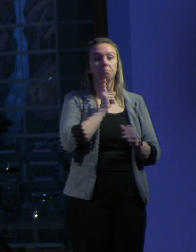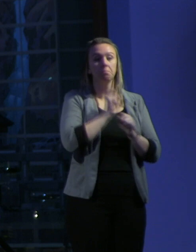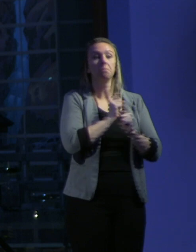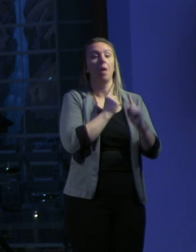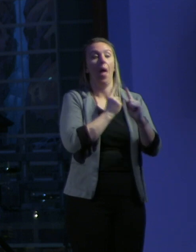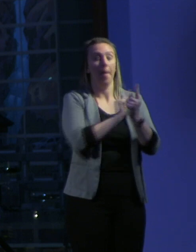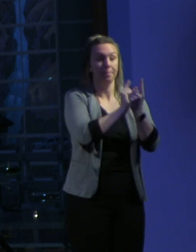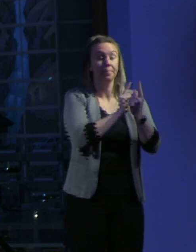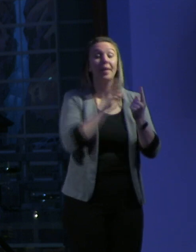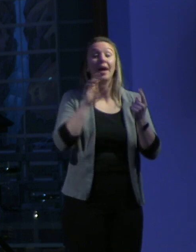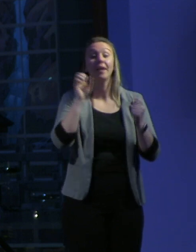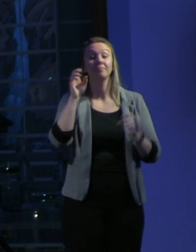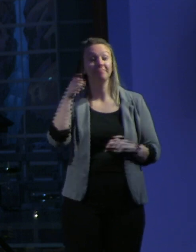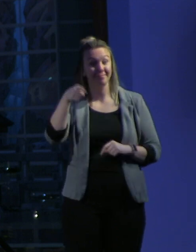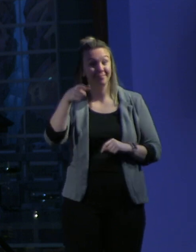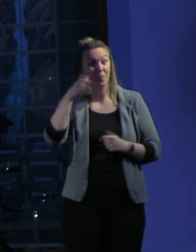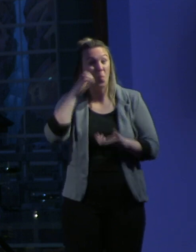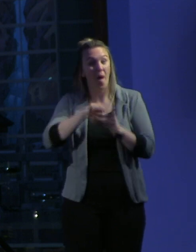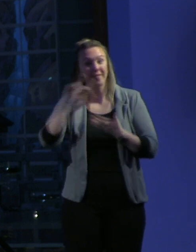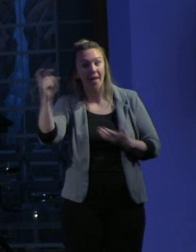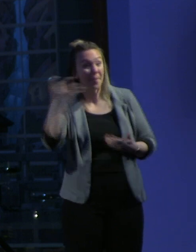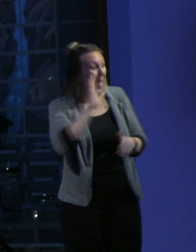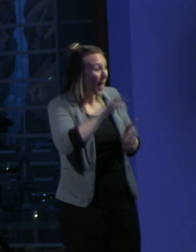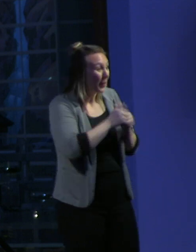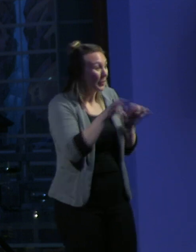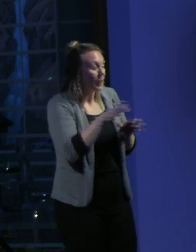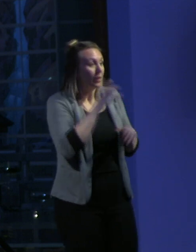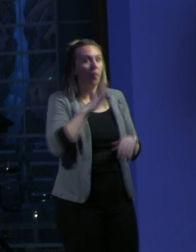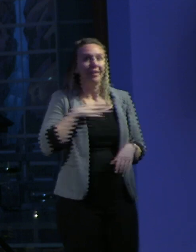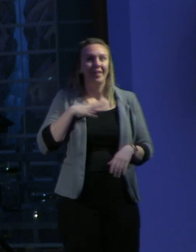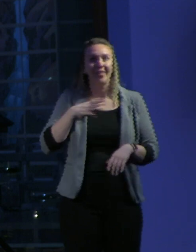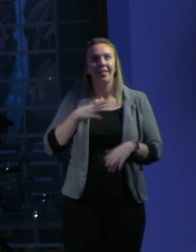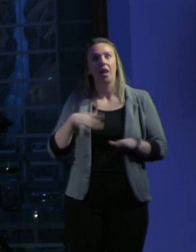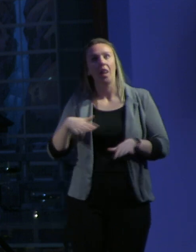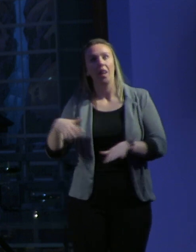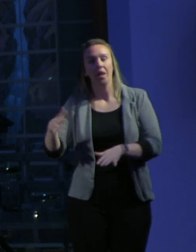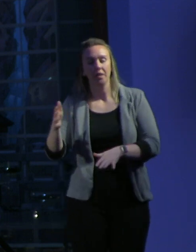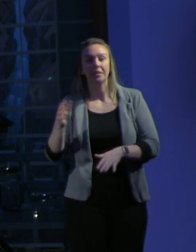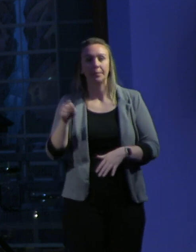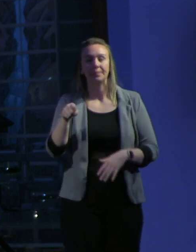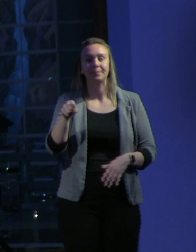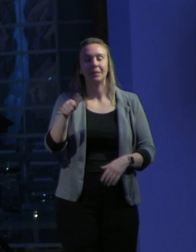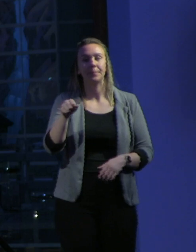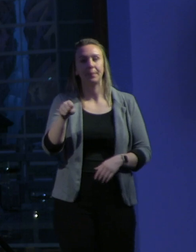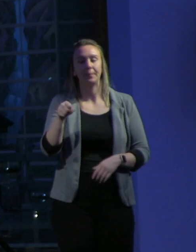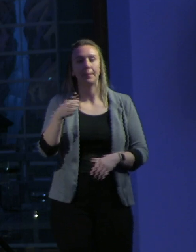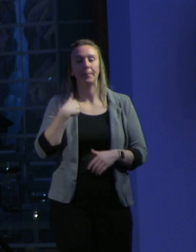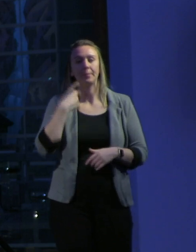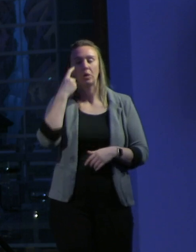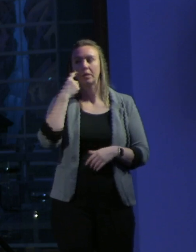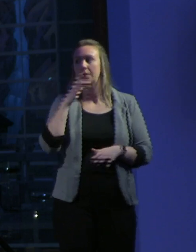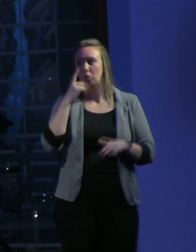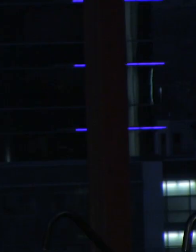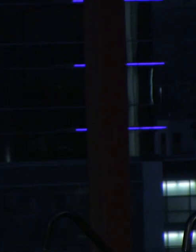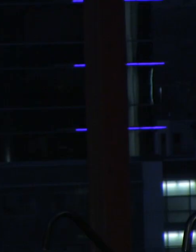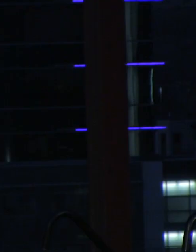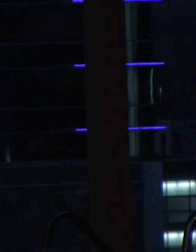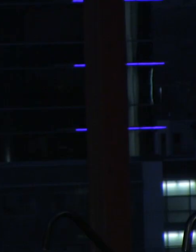She comes around, how you doing? I'm going, fine. Yeah, well, right, da-da-da-da-da-da-da. Yep. I'm crying. I